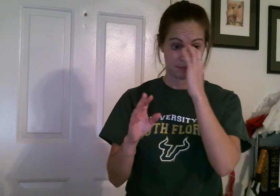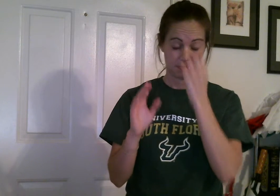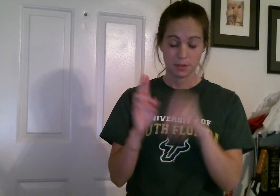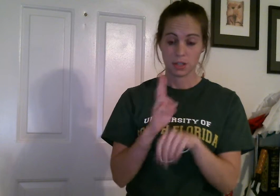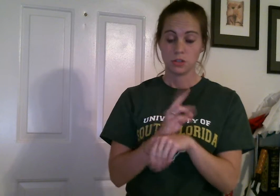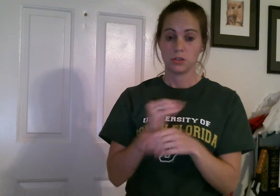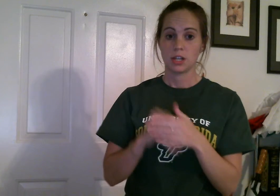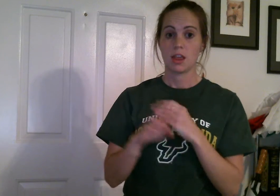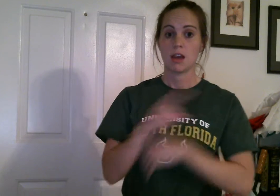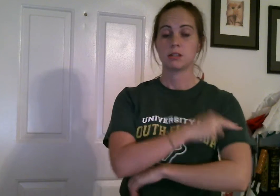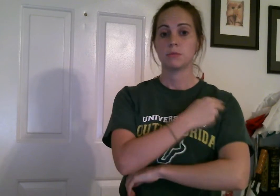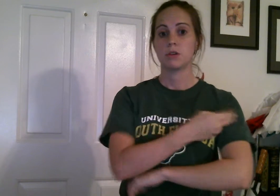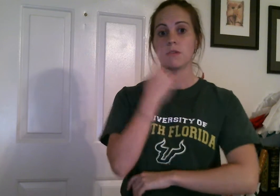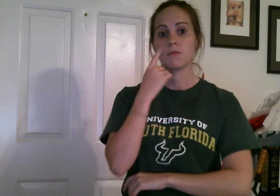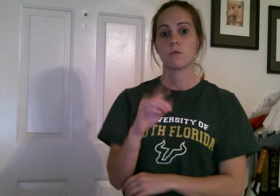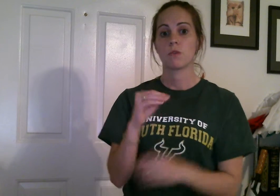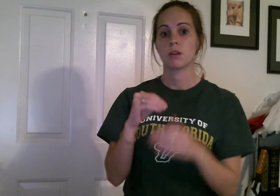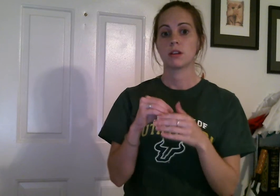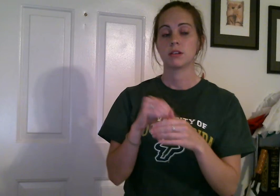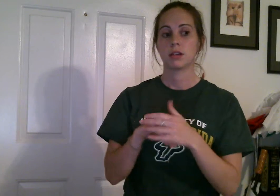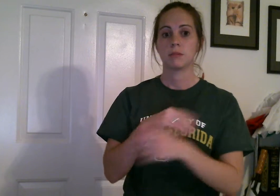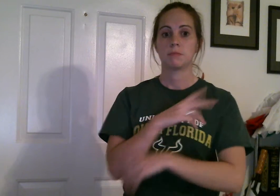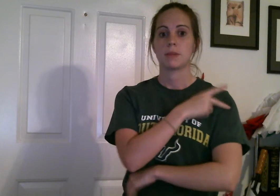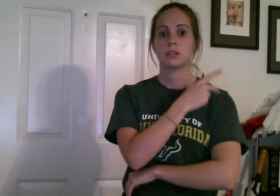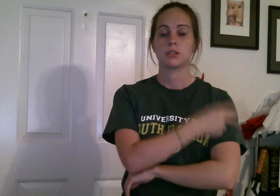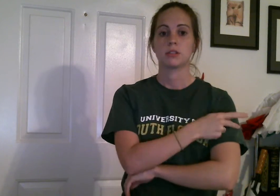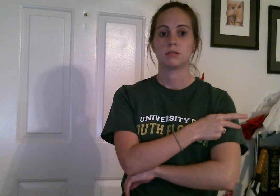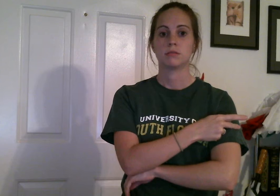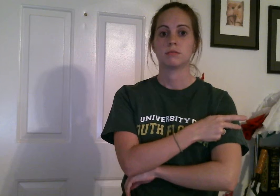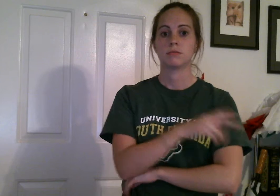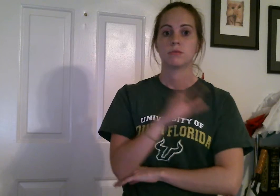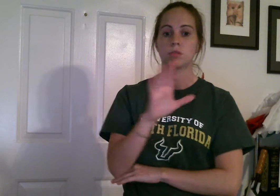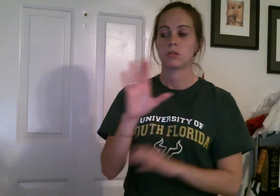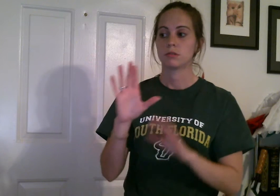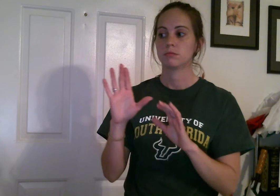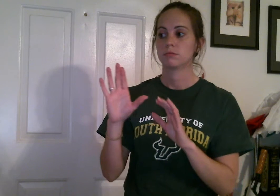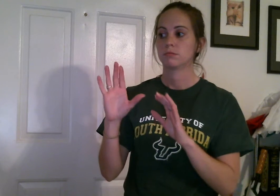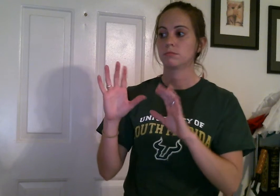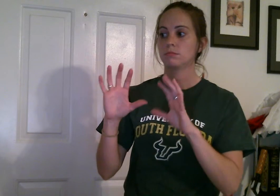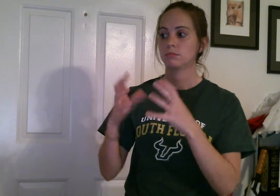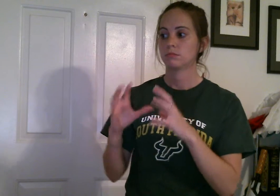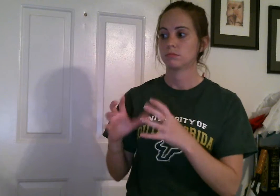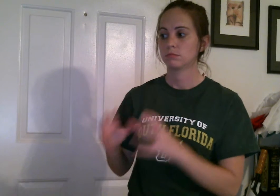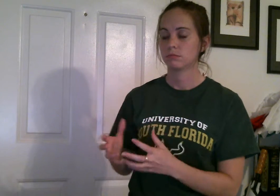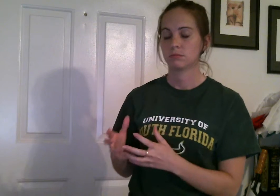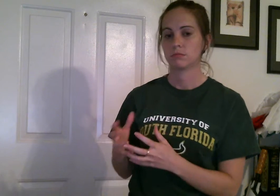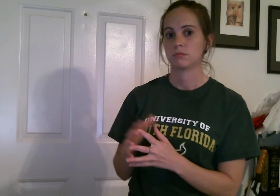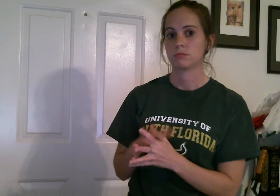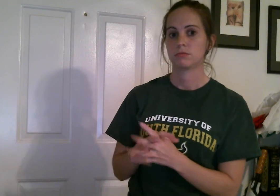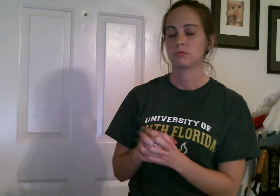inpatient coding, and that is your internal classification of diseases, ninth edition clinical modification, in case you